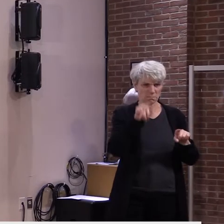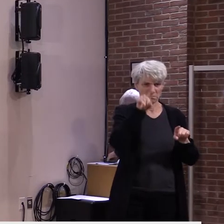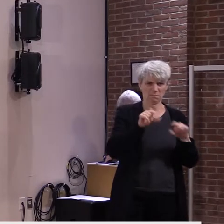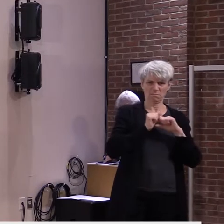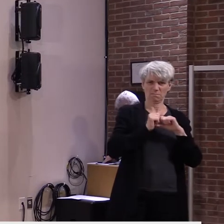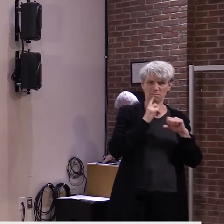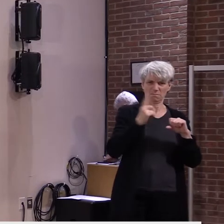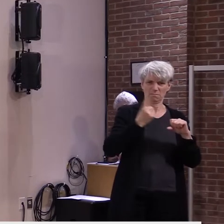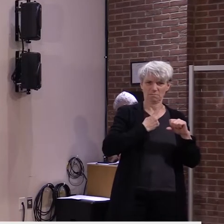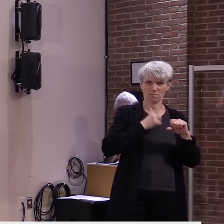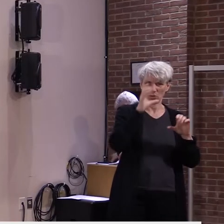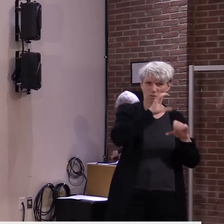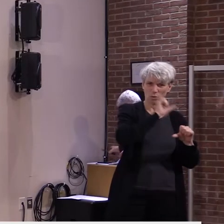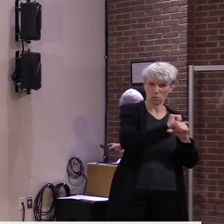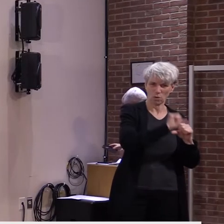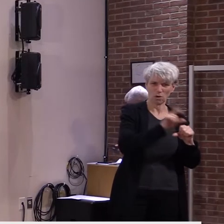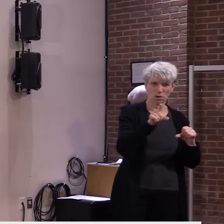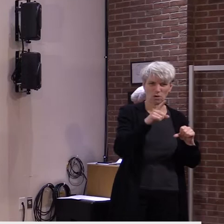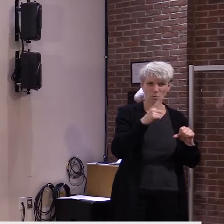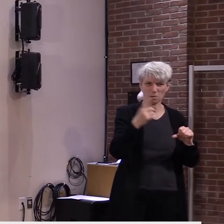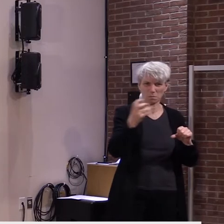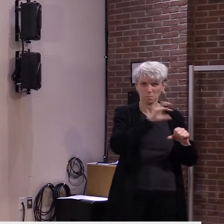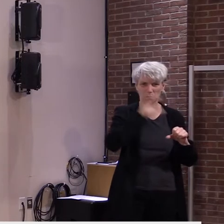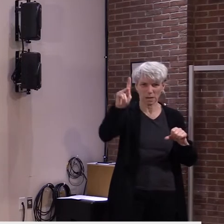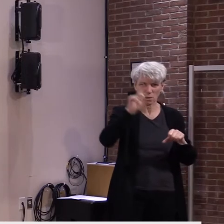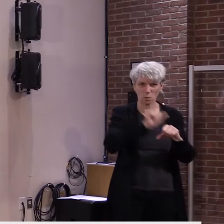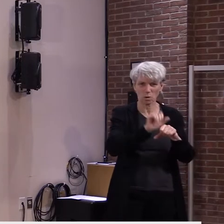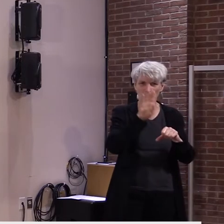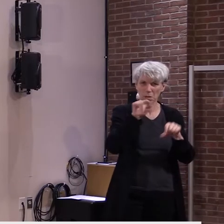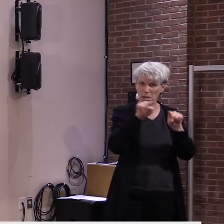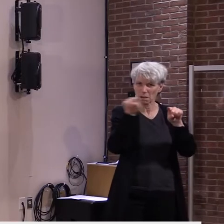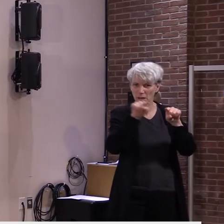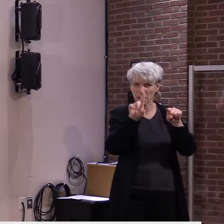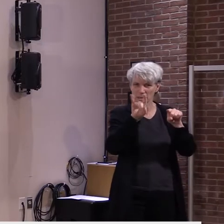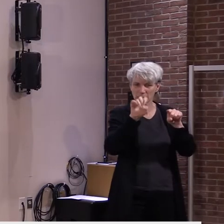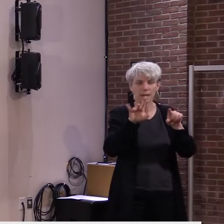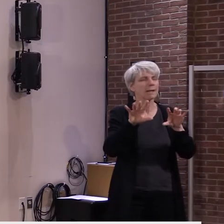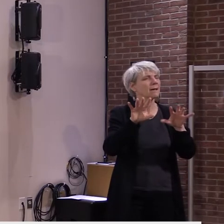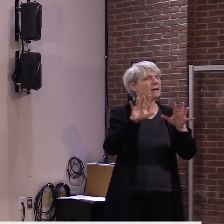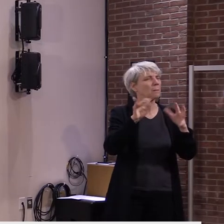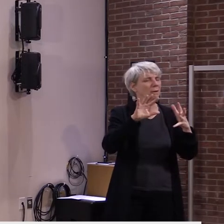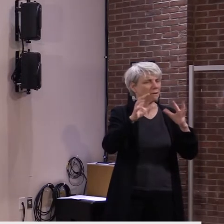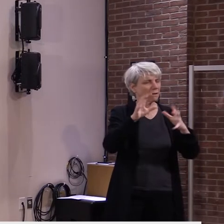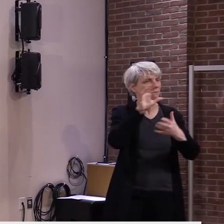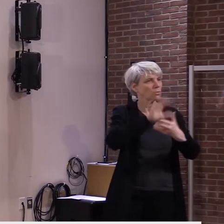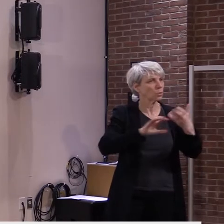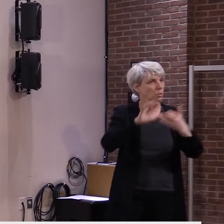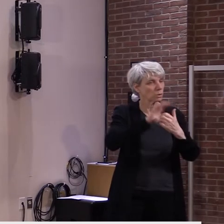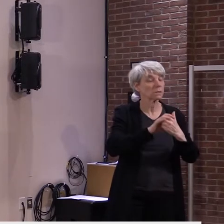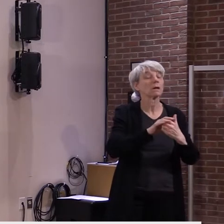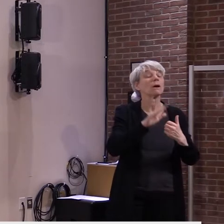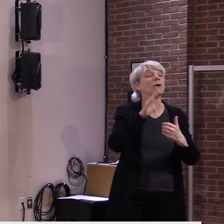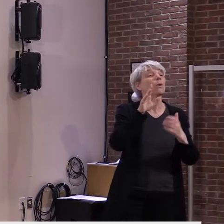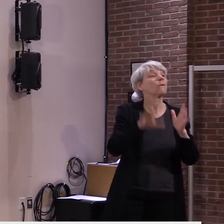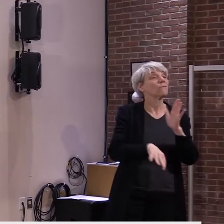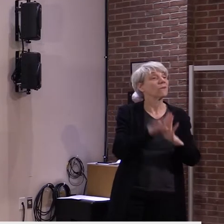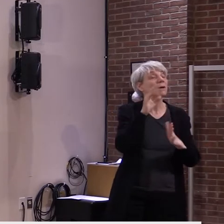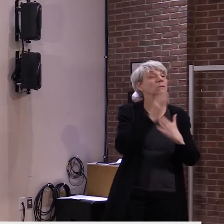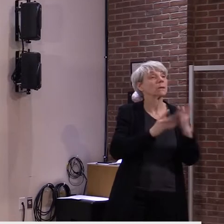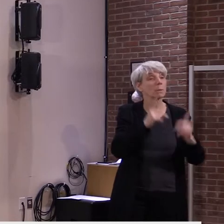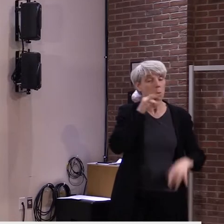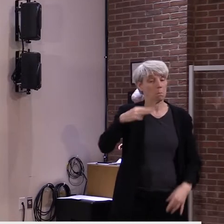return to work date or they fall into a specific category. We found that there was a handful of claimants in regular unemployment insurance